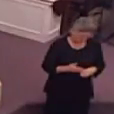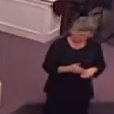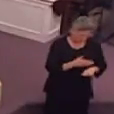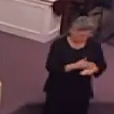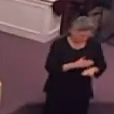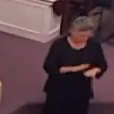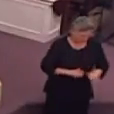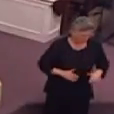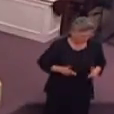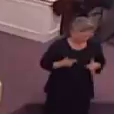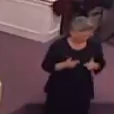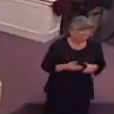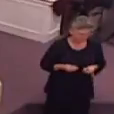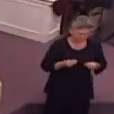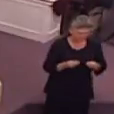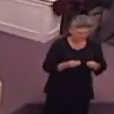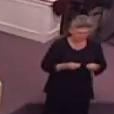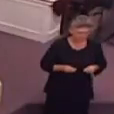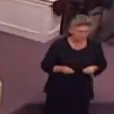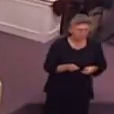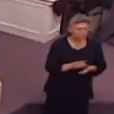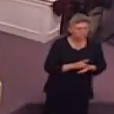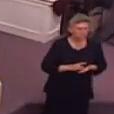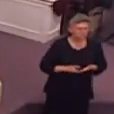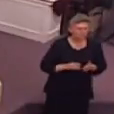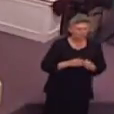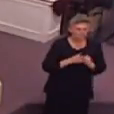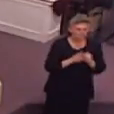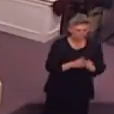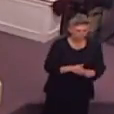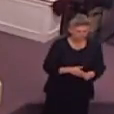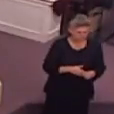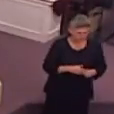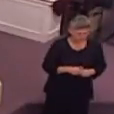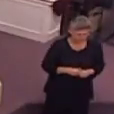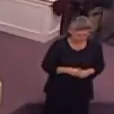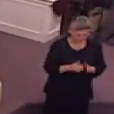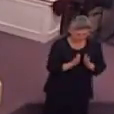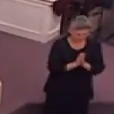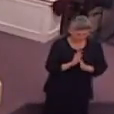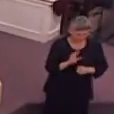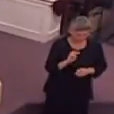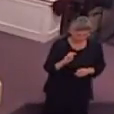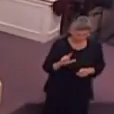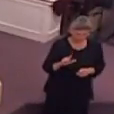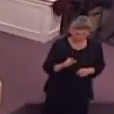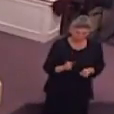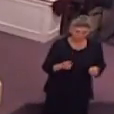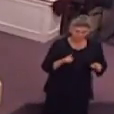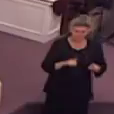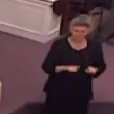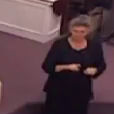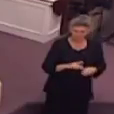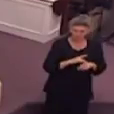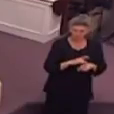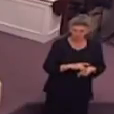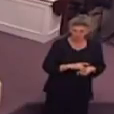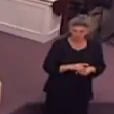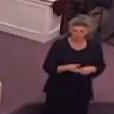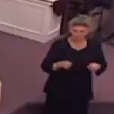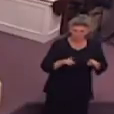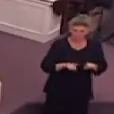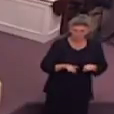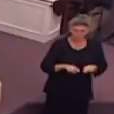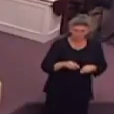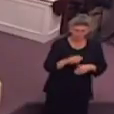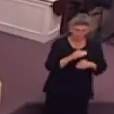life. Give them divine direction and guidance from day to day. Lord, we pray that Your will be done on this earth as is being done in